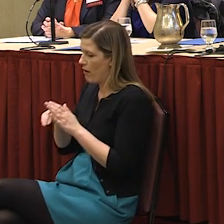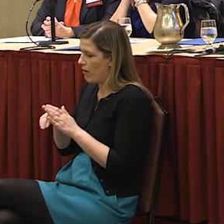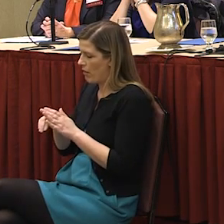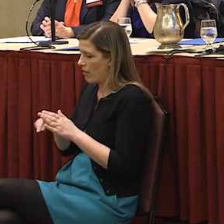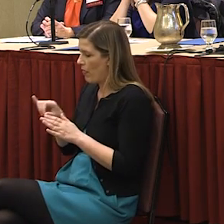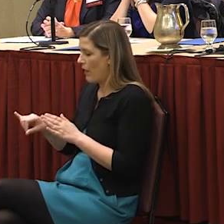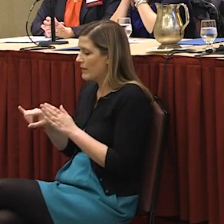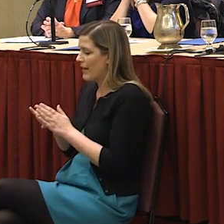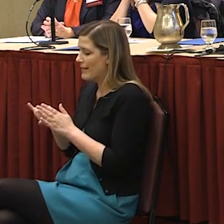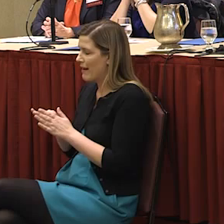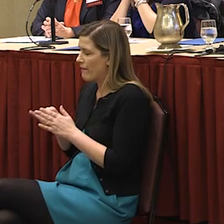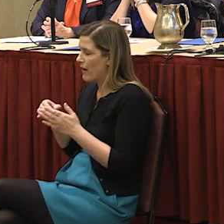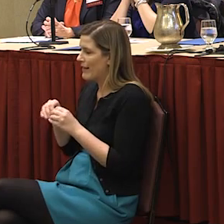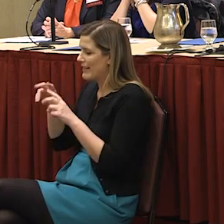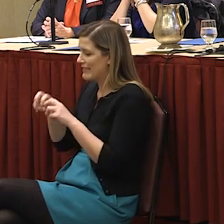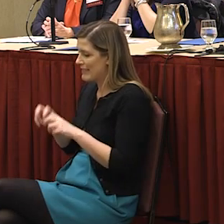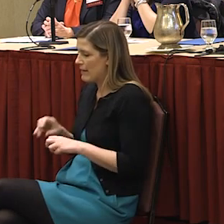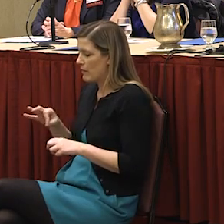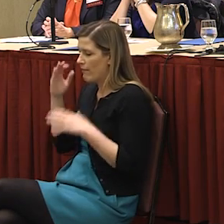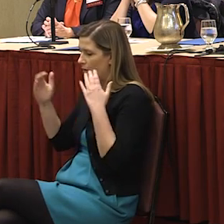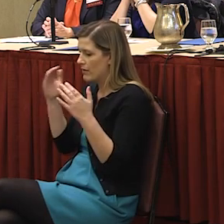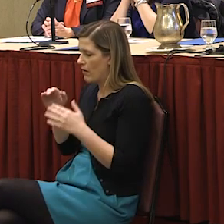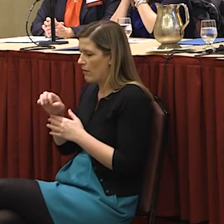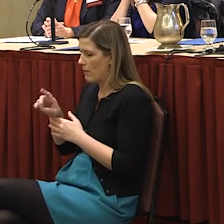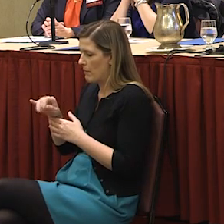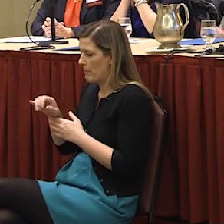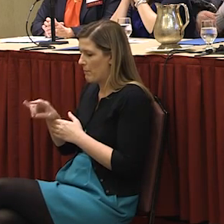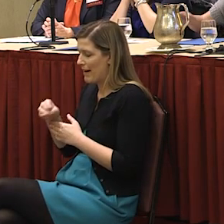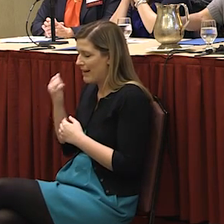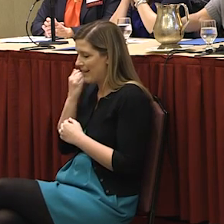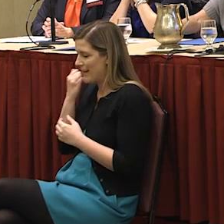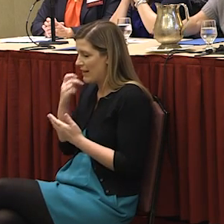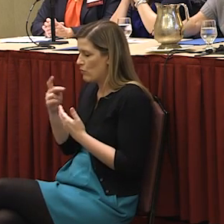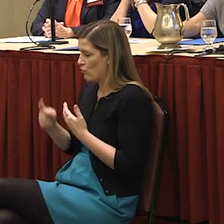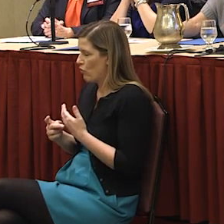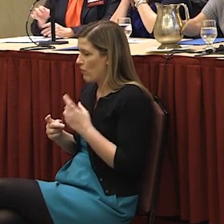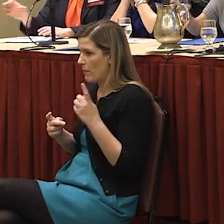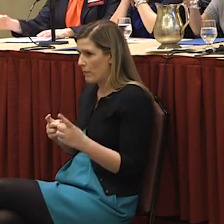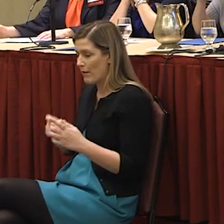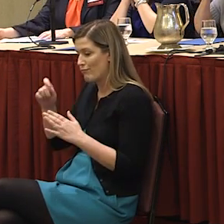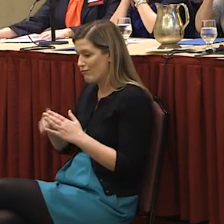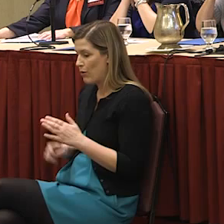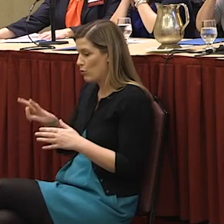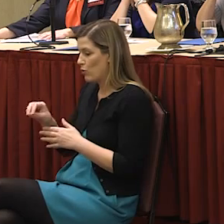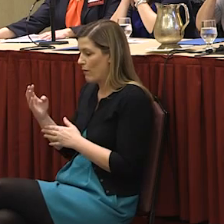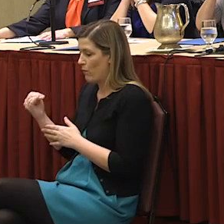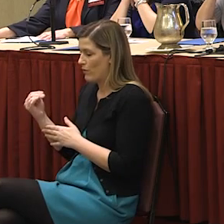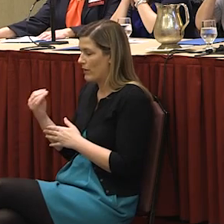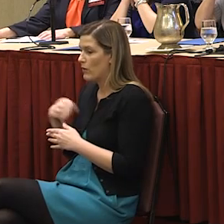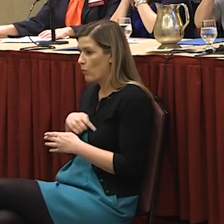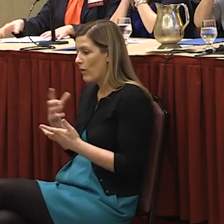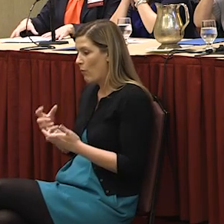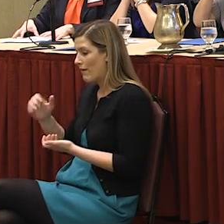identified in an assessment of Rhode Island Adult Medicaid Adult Dental Program, and it was prepared in 2014. So it's something we are looking